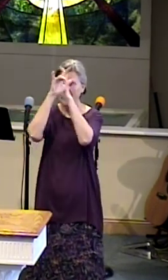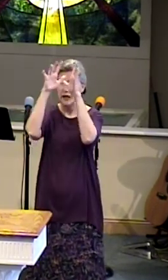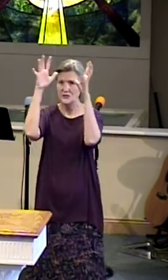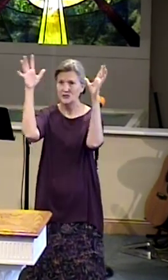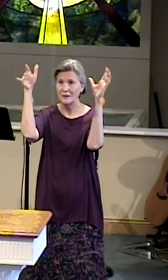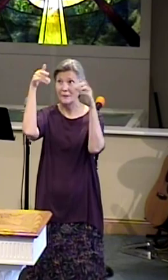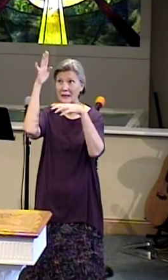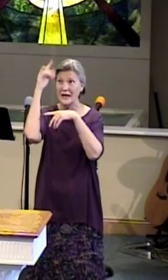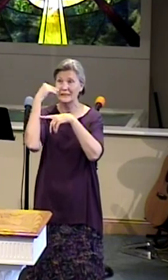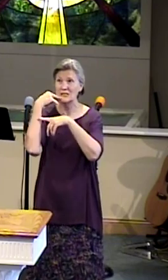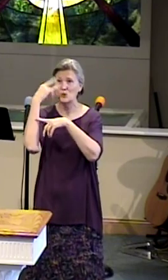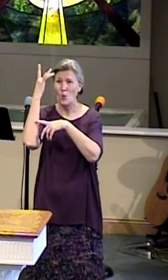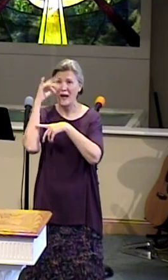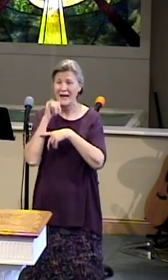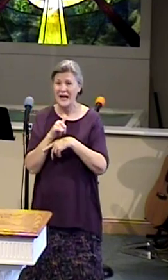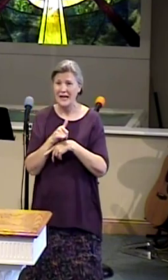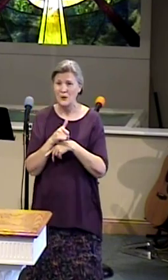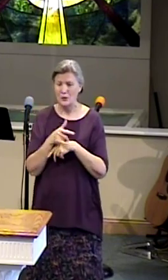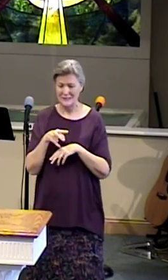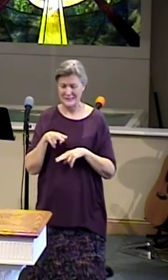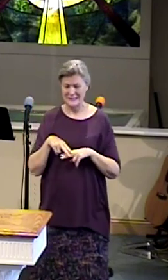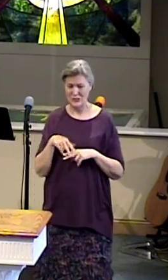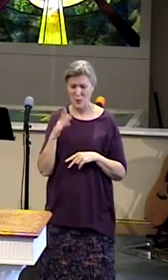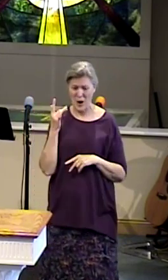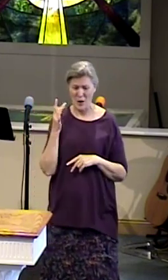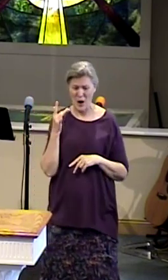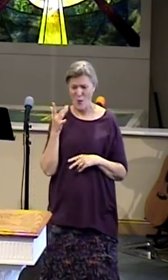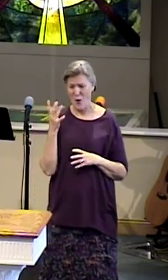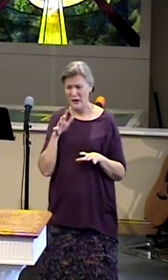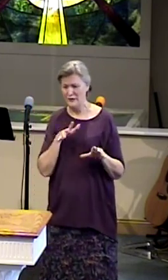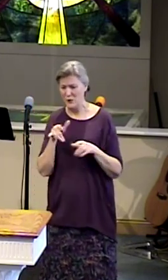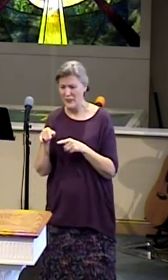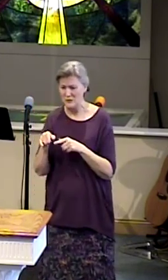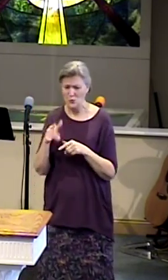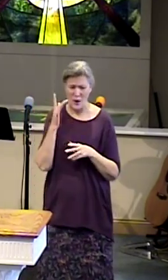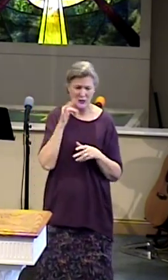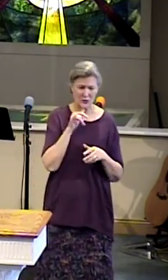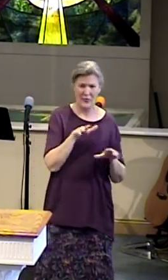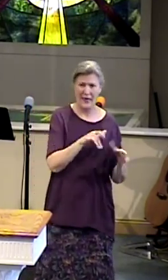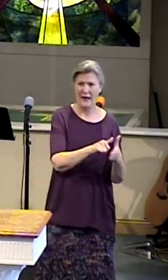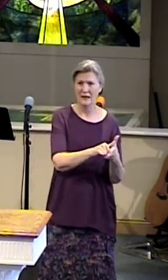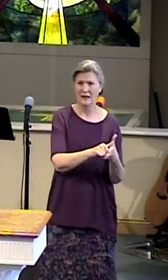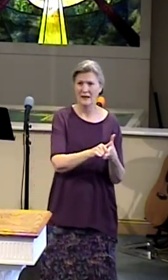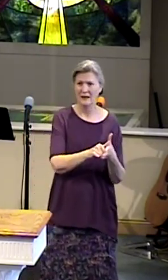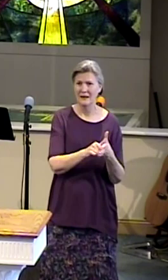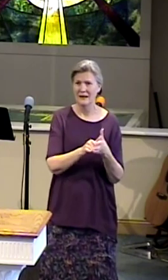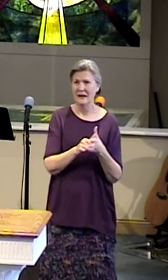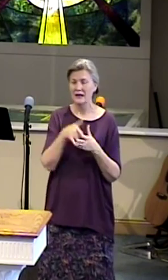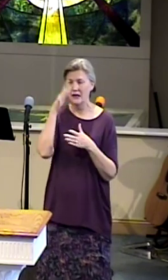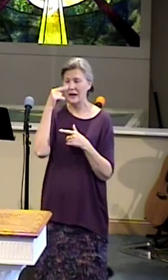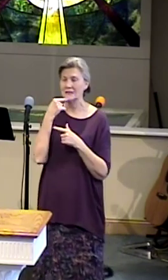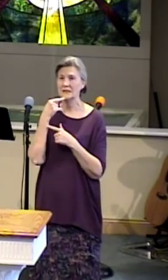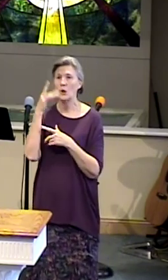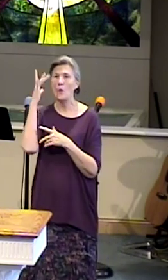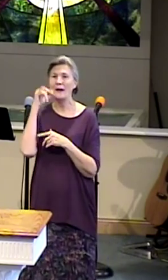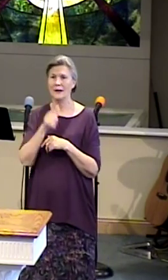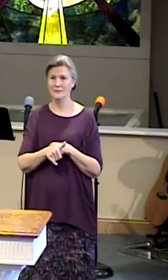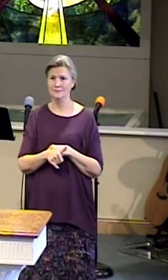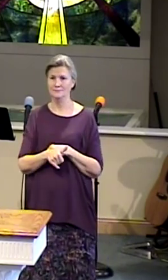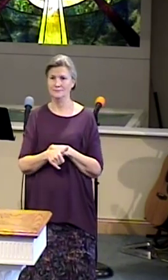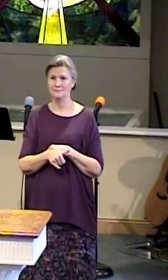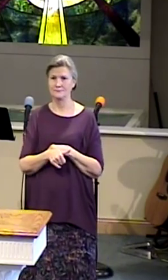sit there and say, why? Why do I have to do this and why do I have to do that? And God is saying, why not?